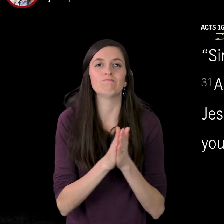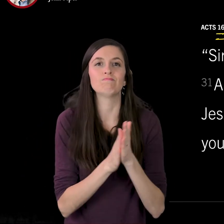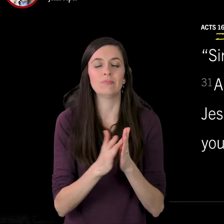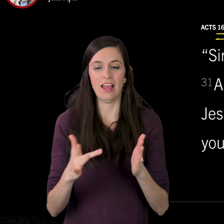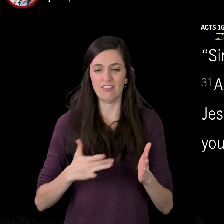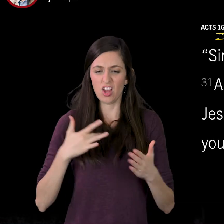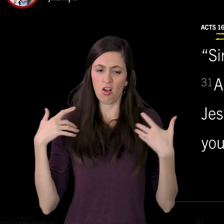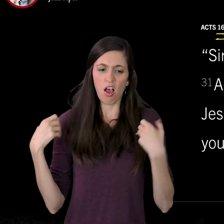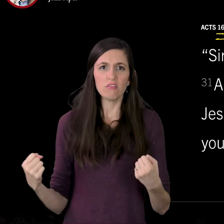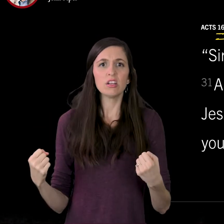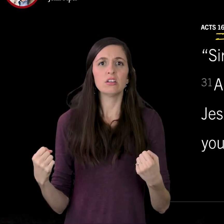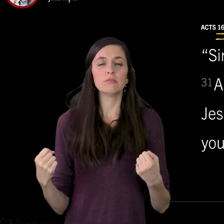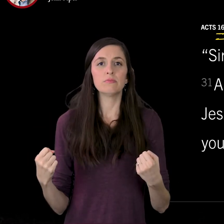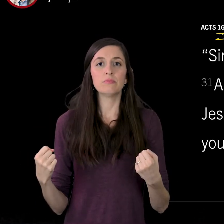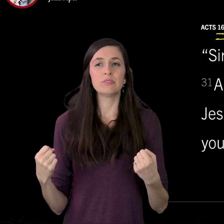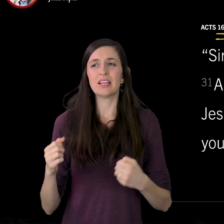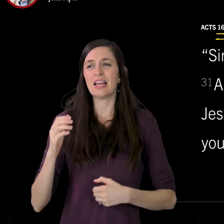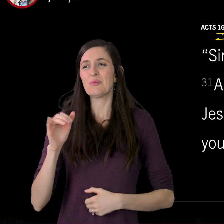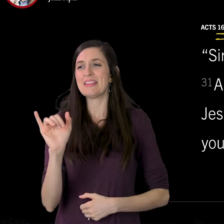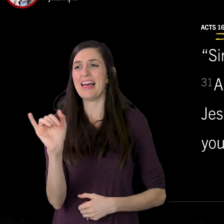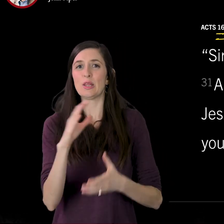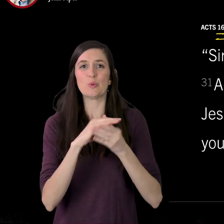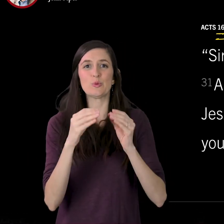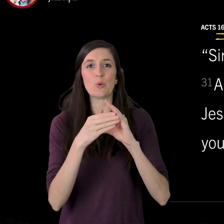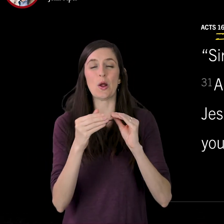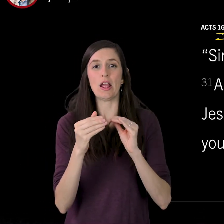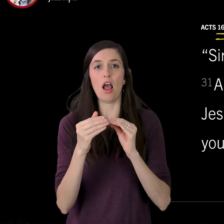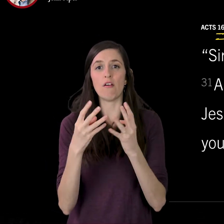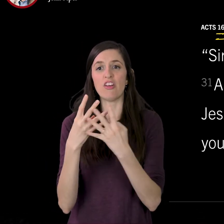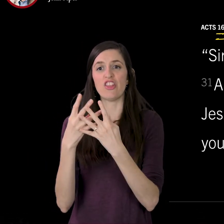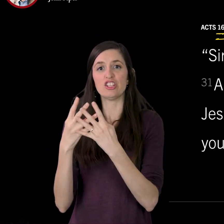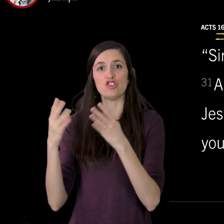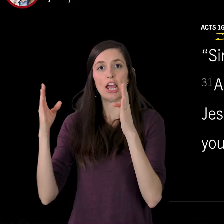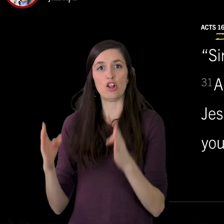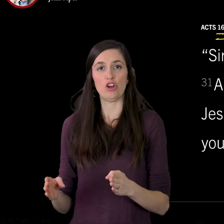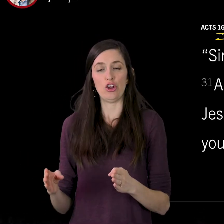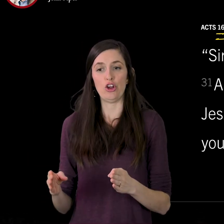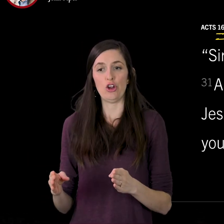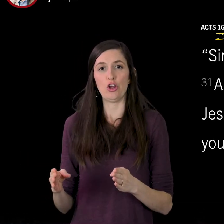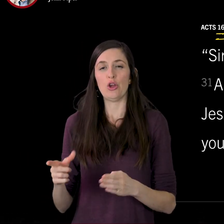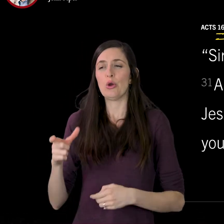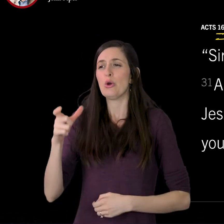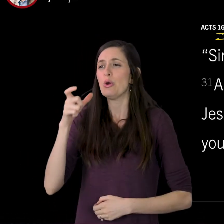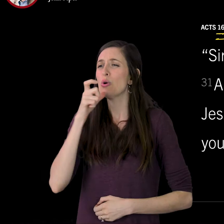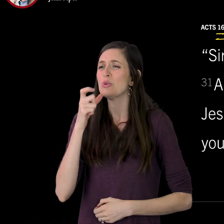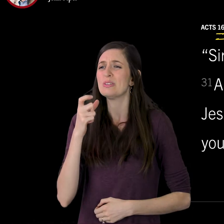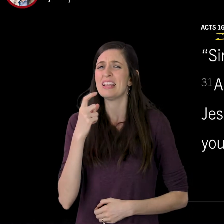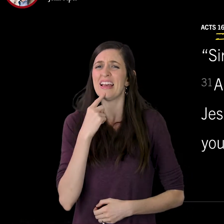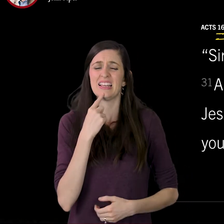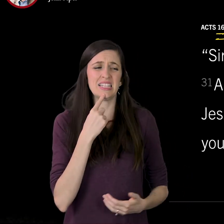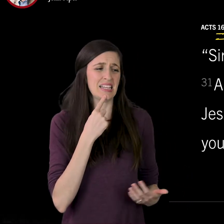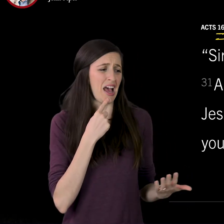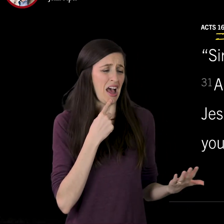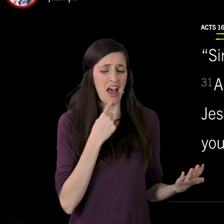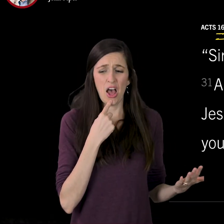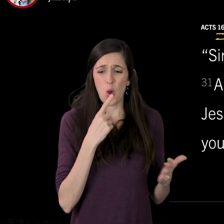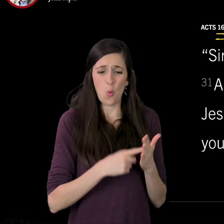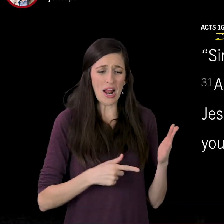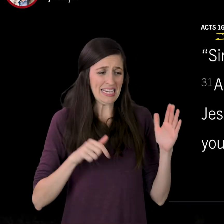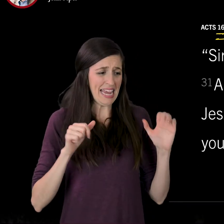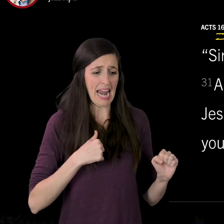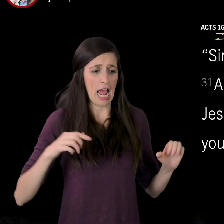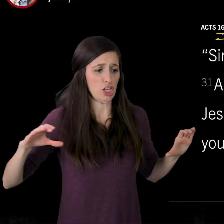do to be saved and his answer is believe on the Lord Jesus and you will be saved